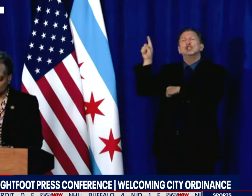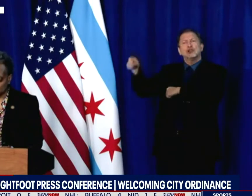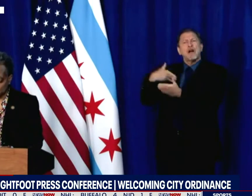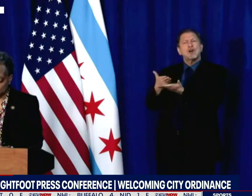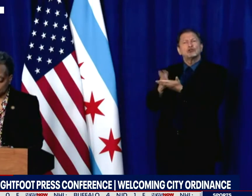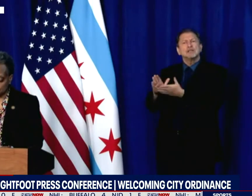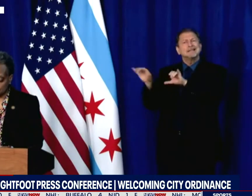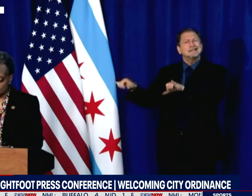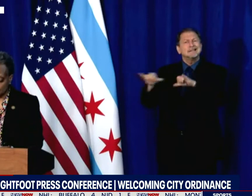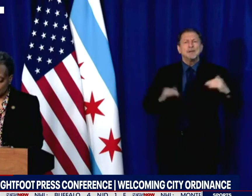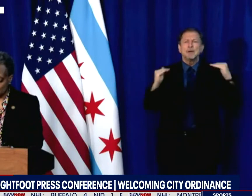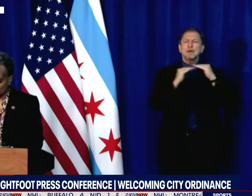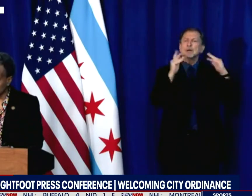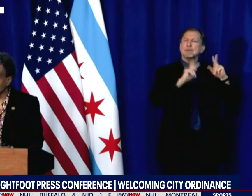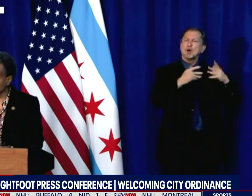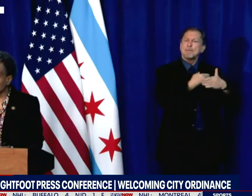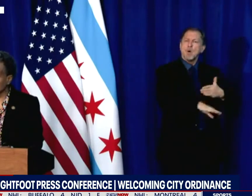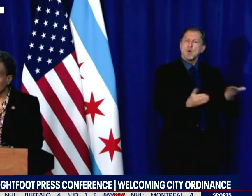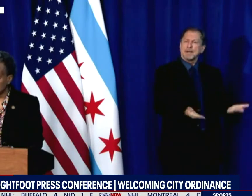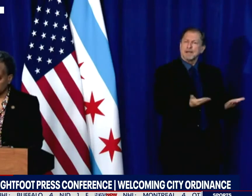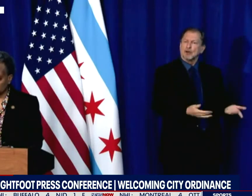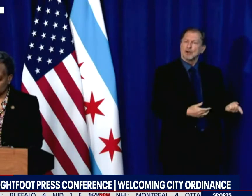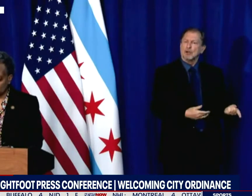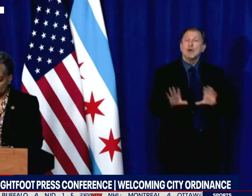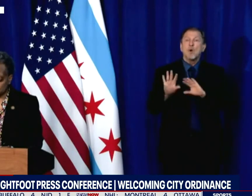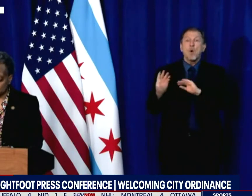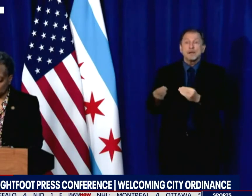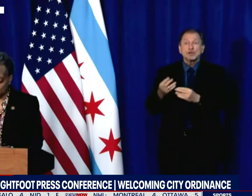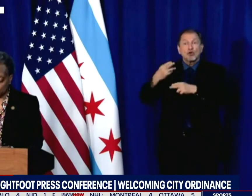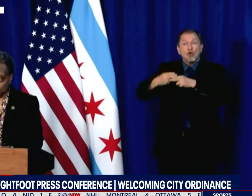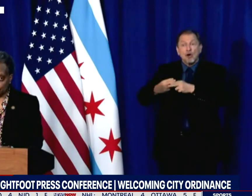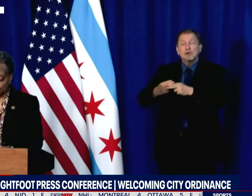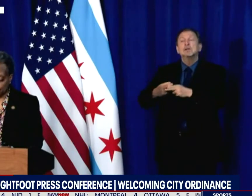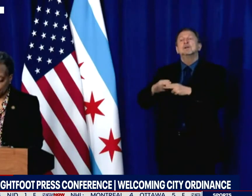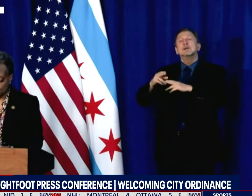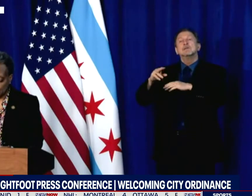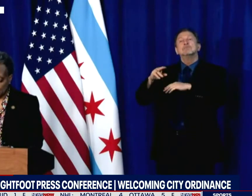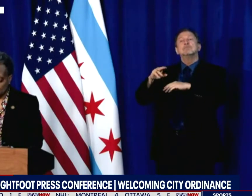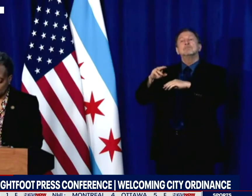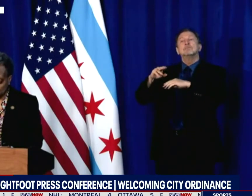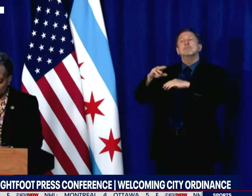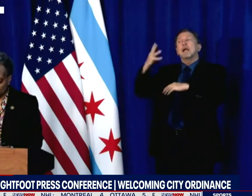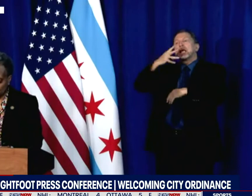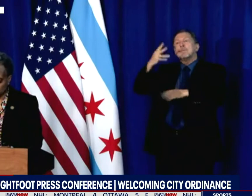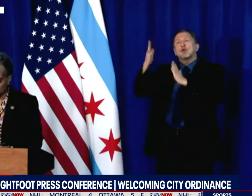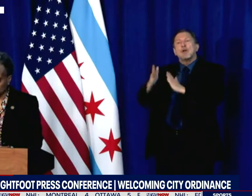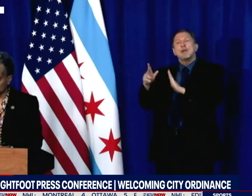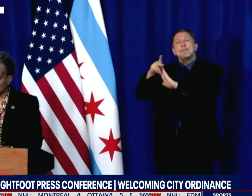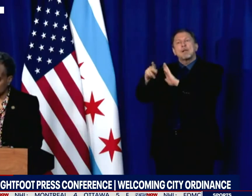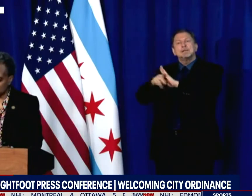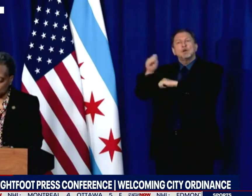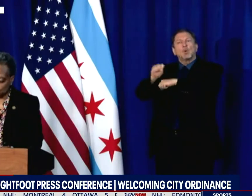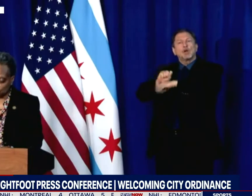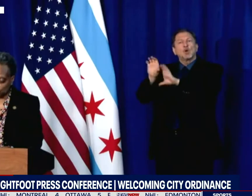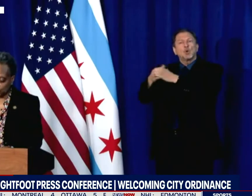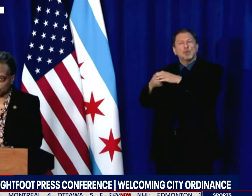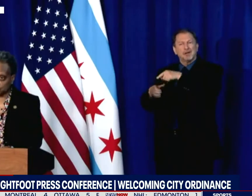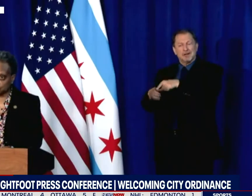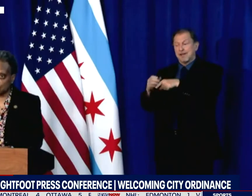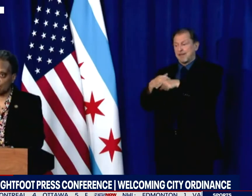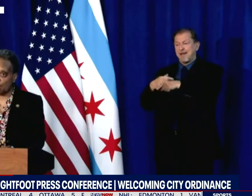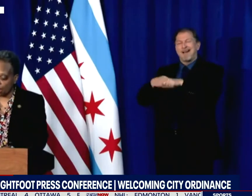measure for years. Organizations like the immigrant policy working group, a group that represents almost 20